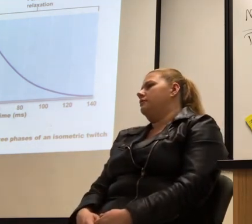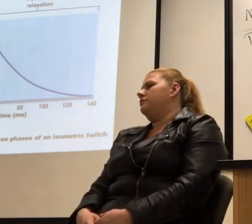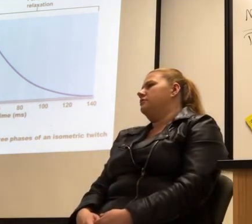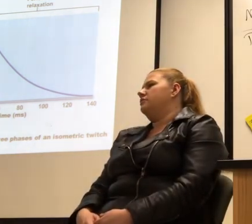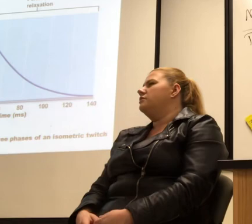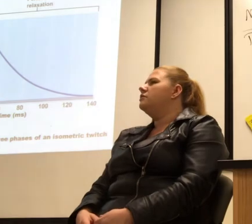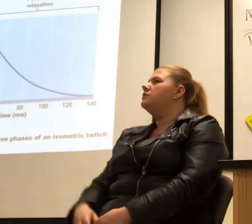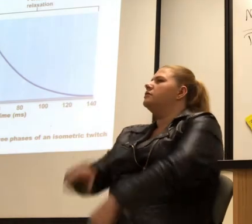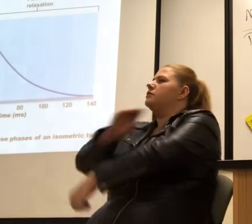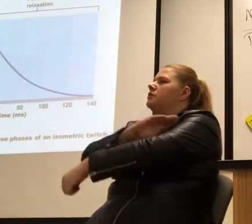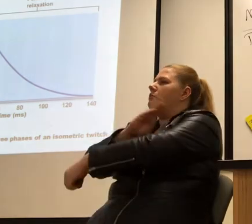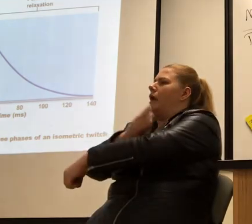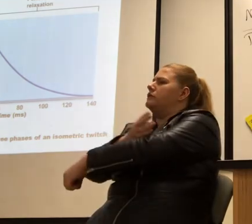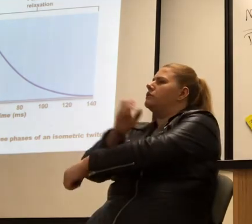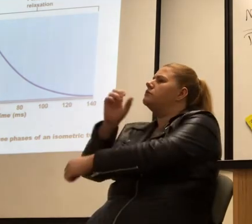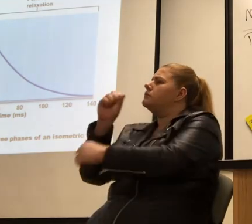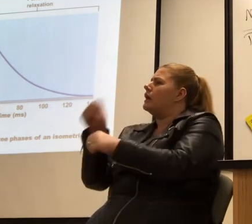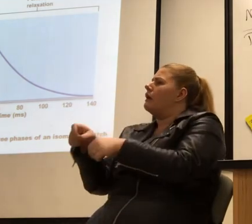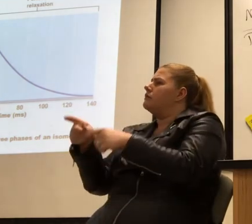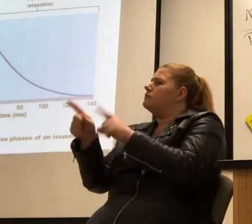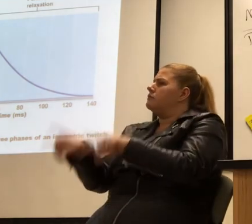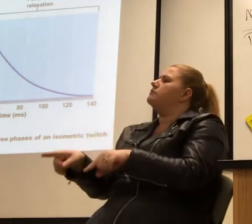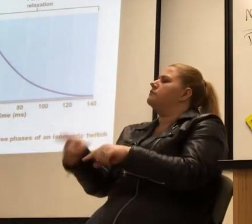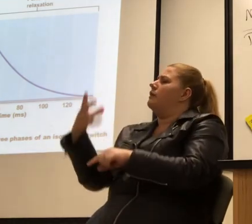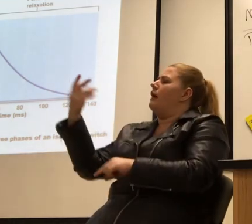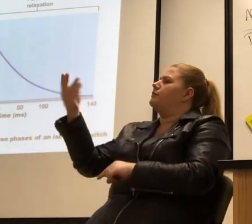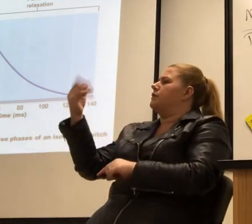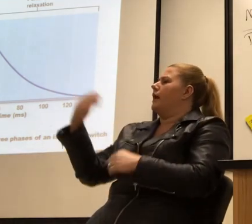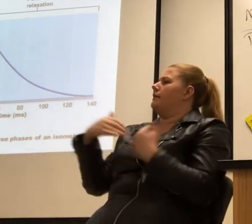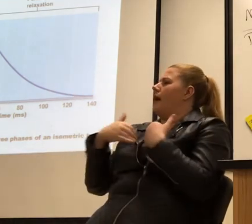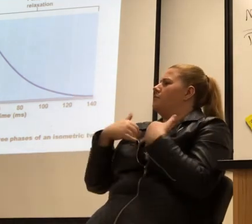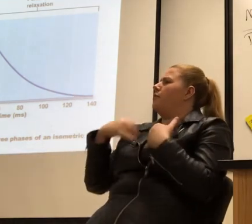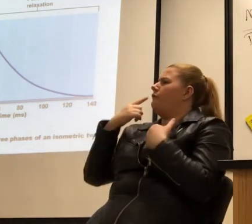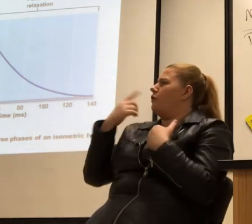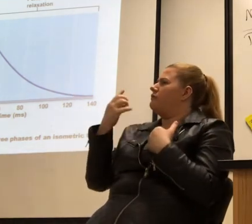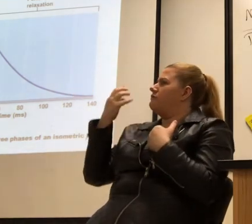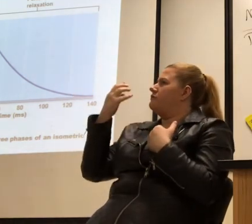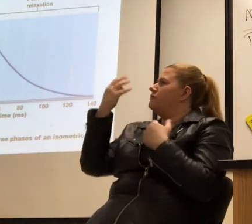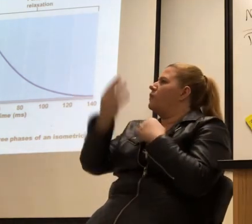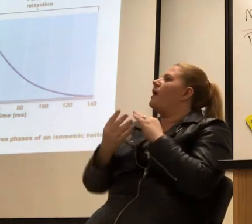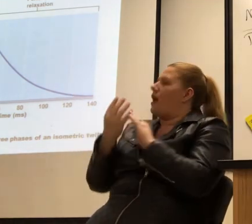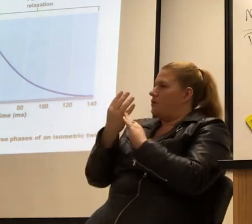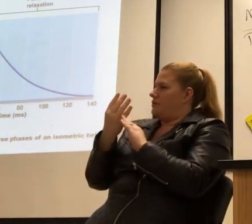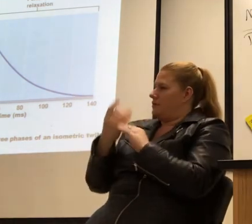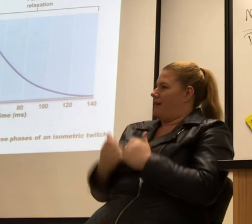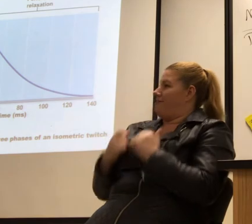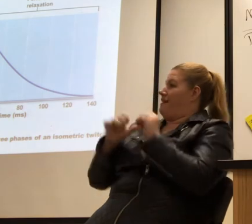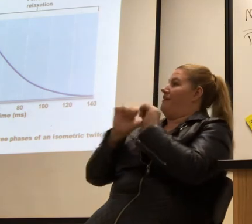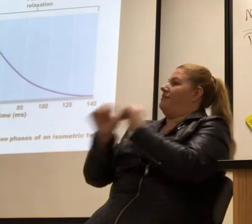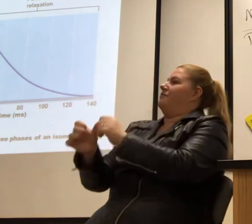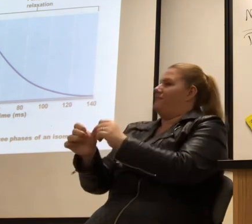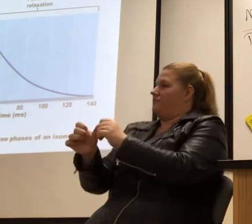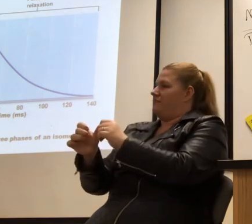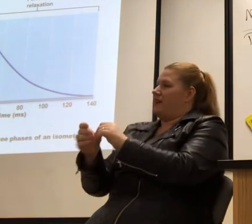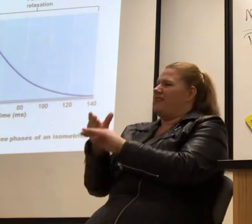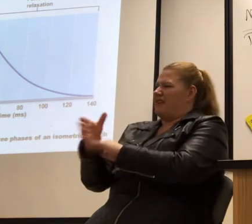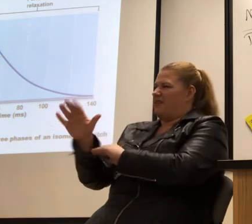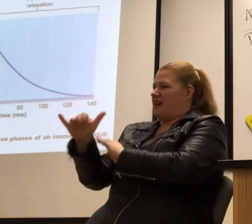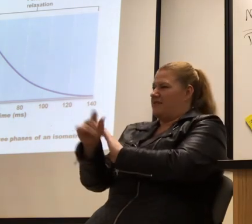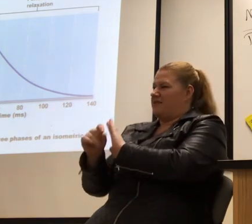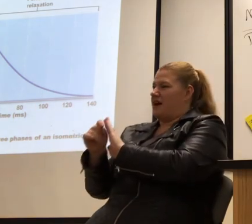Muscles can exist outside the animal for about 4 hours. Okay. Kind of after that